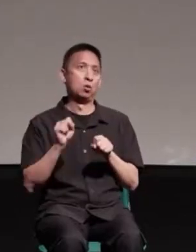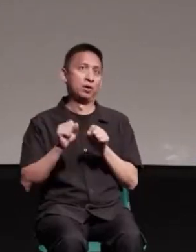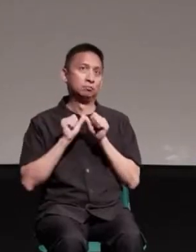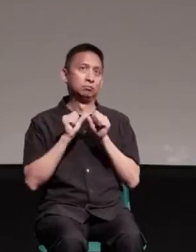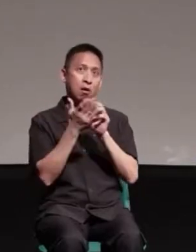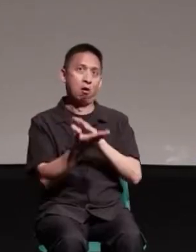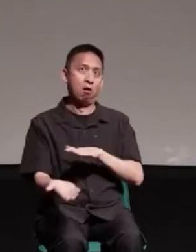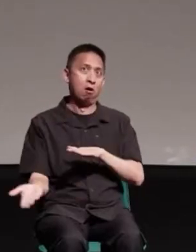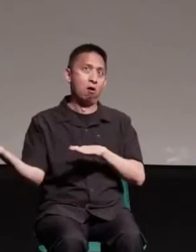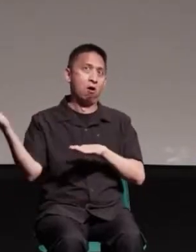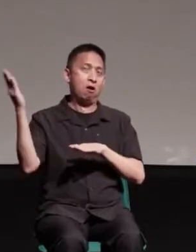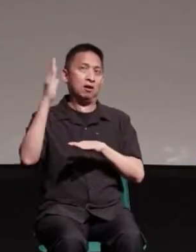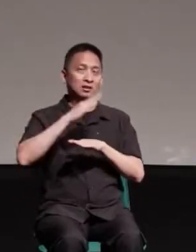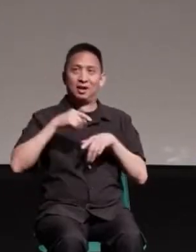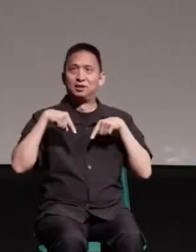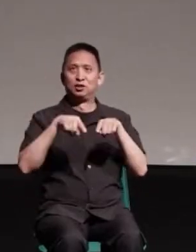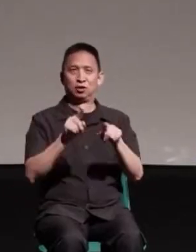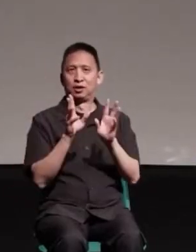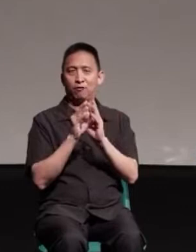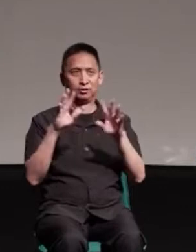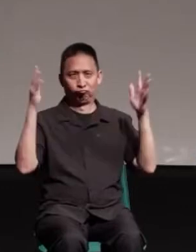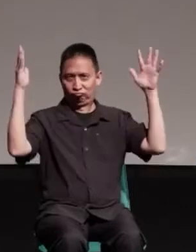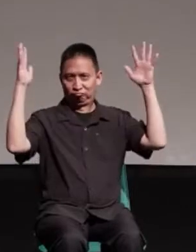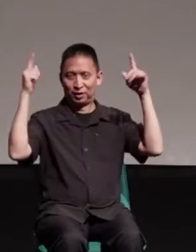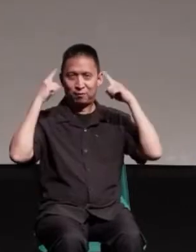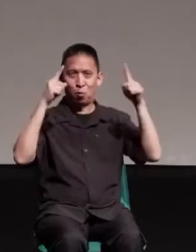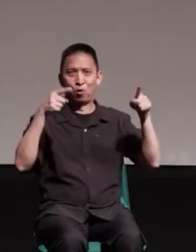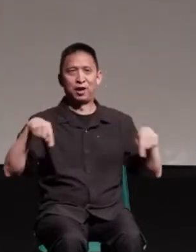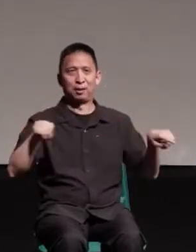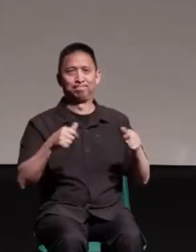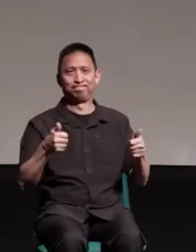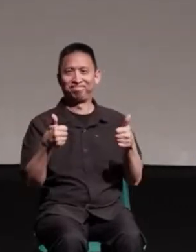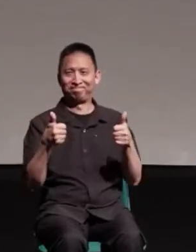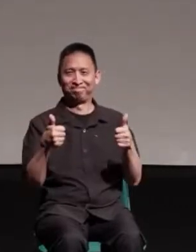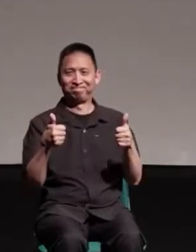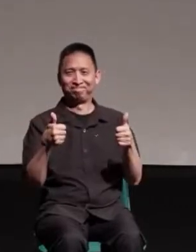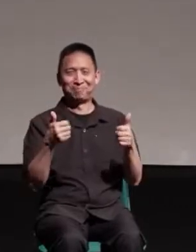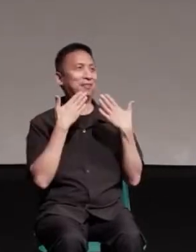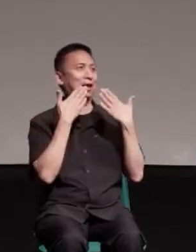entire day of the conference, so let's give them a round of applause as well.